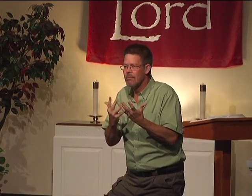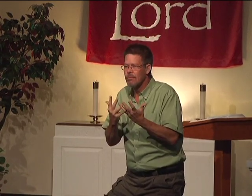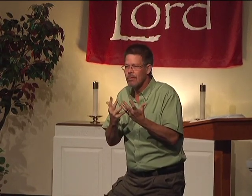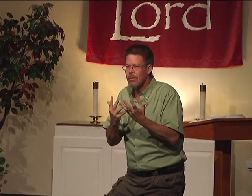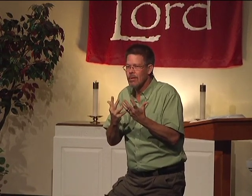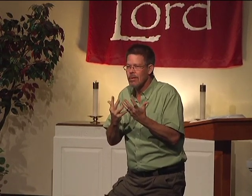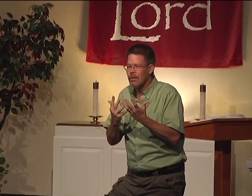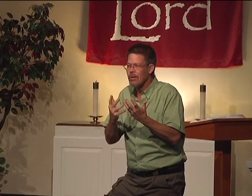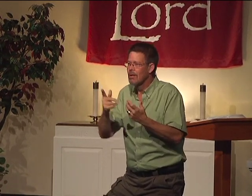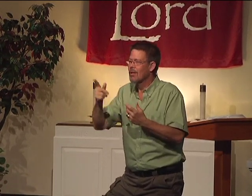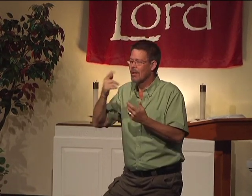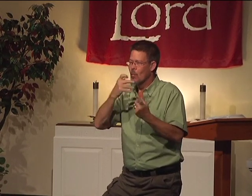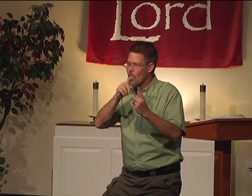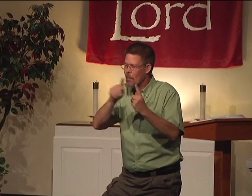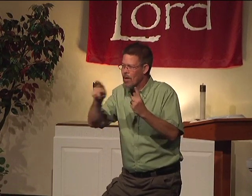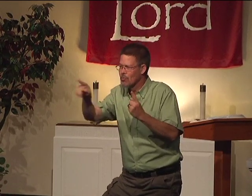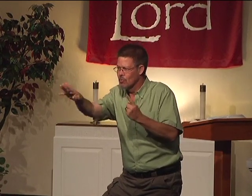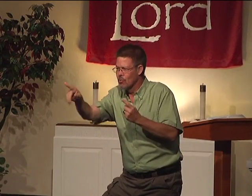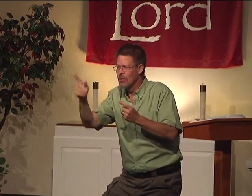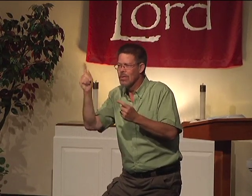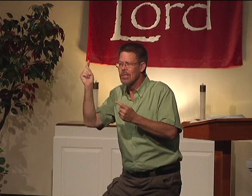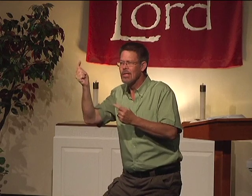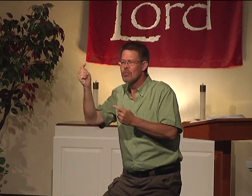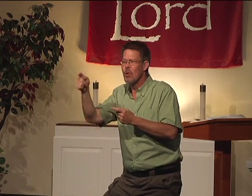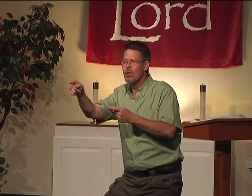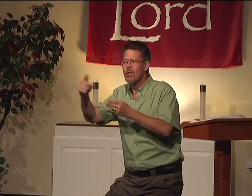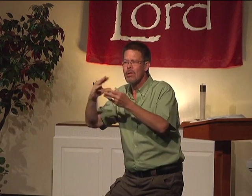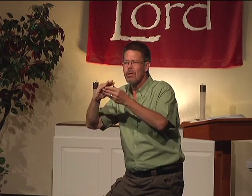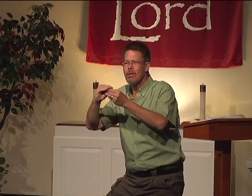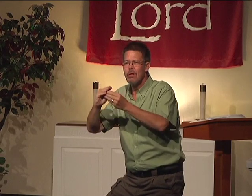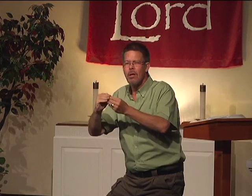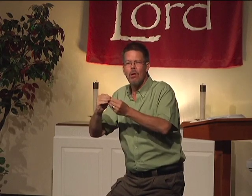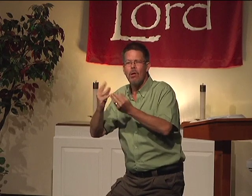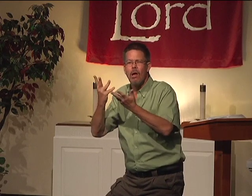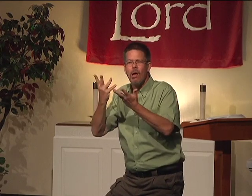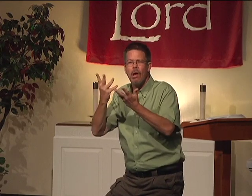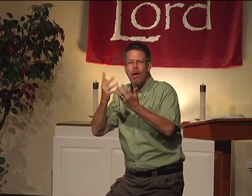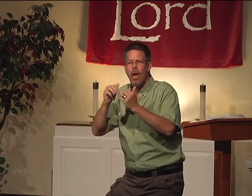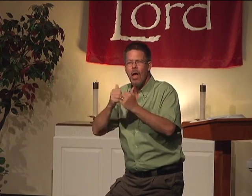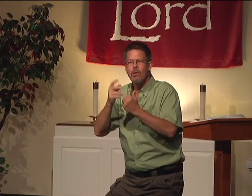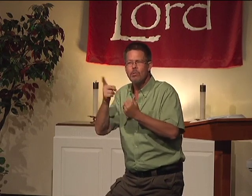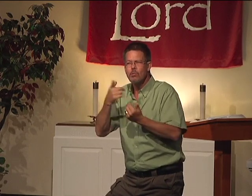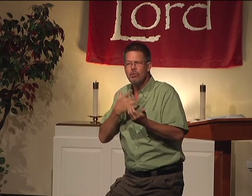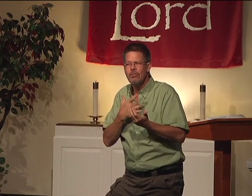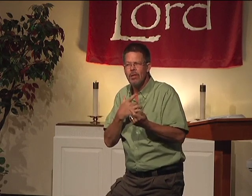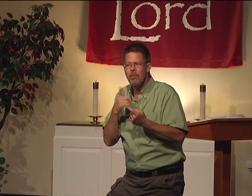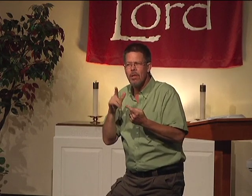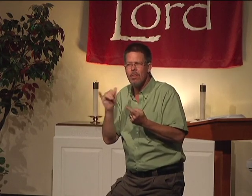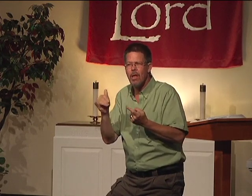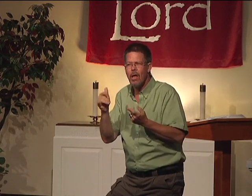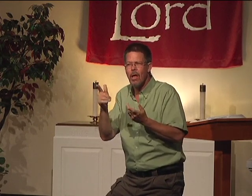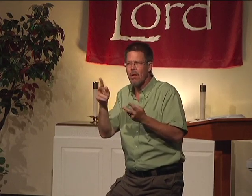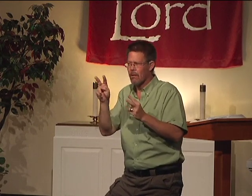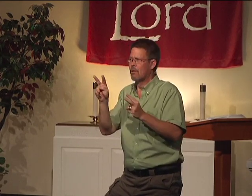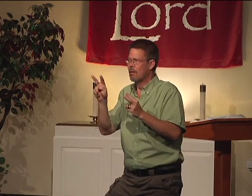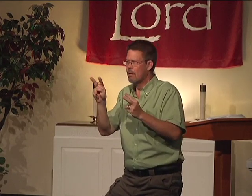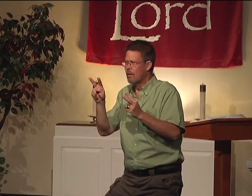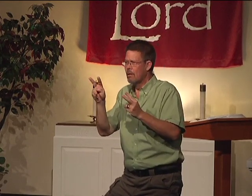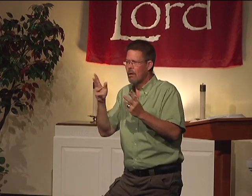interaction. The love. I want to go back to the testimony that we just heard. How do you feel about that when you